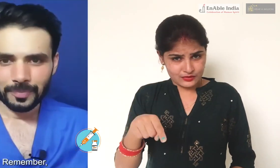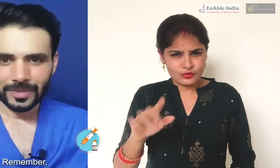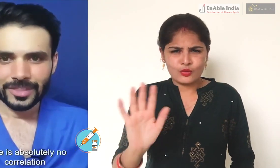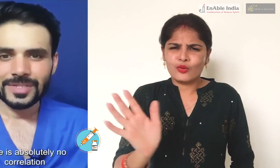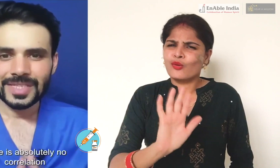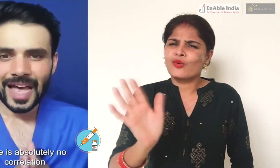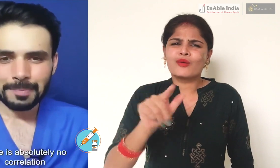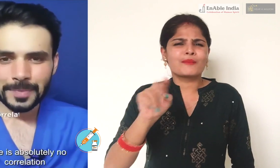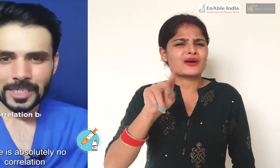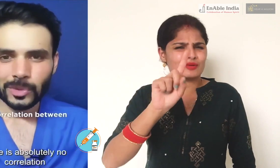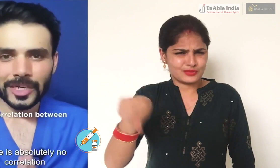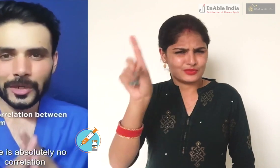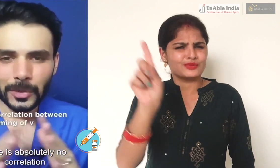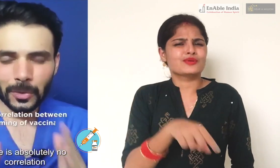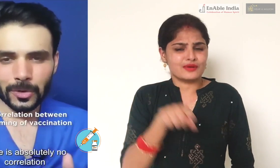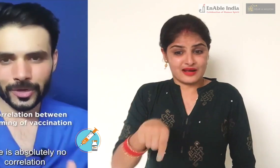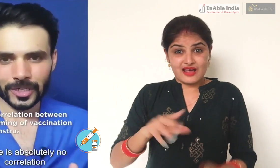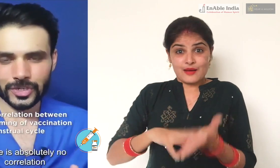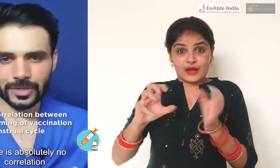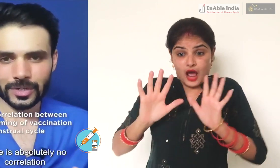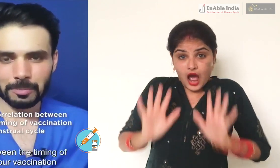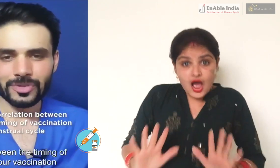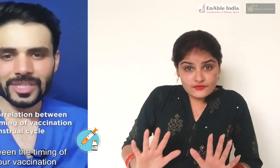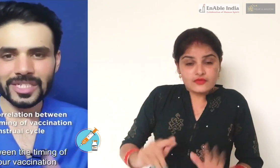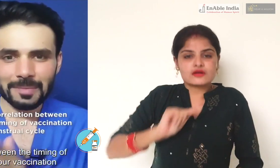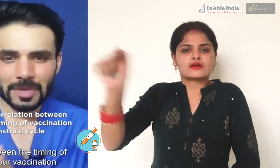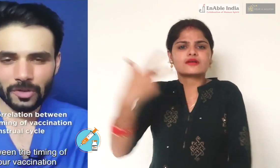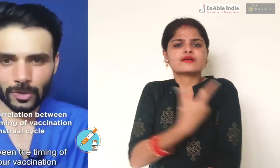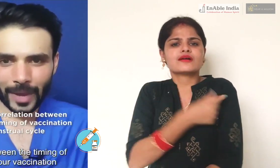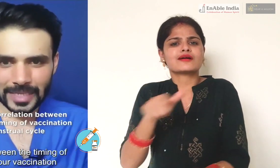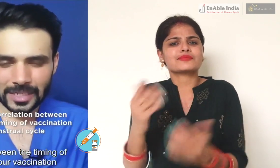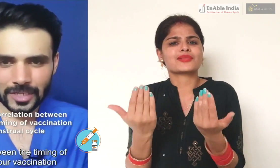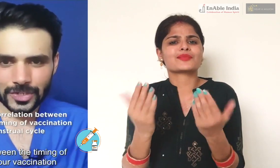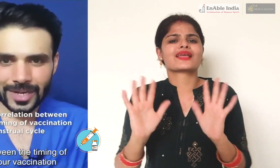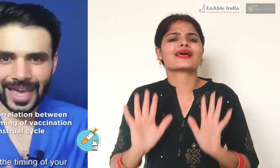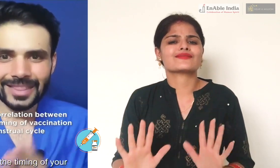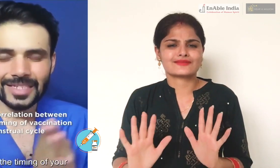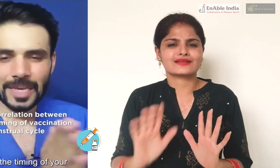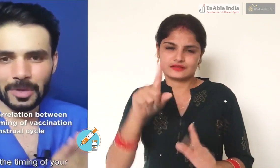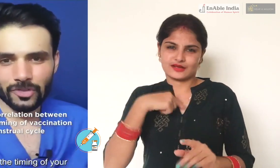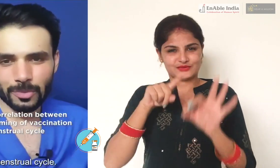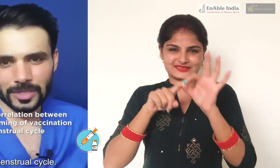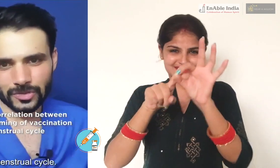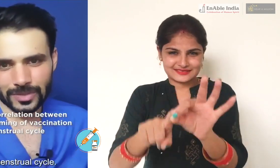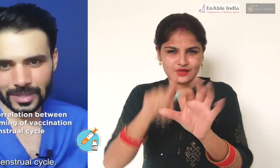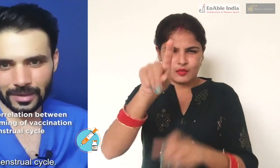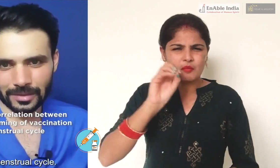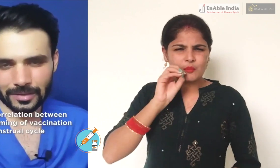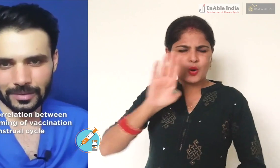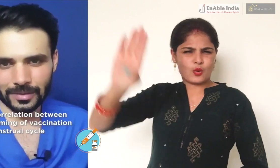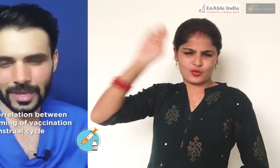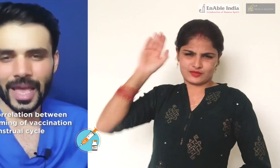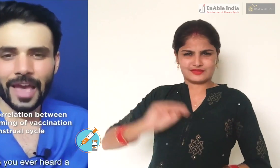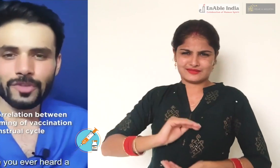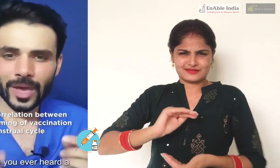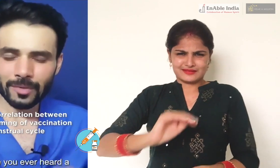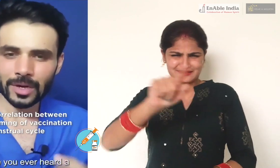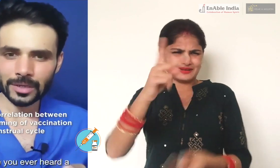Remember, there is absolutely no correlation between the timing of your vaccination and the timing of your menstrual cycle.